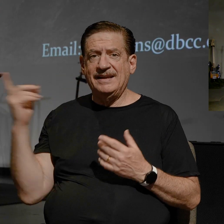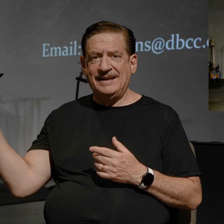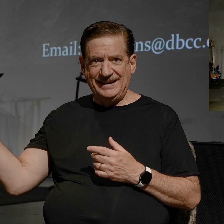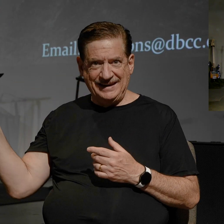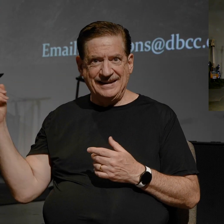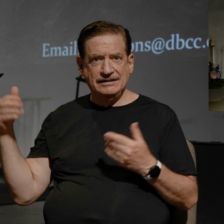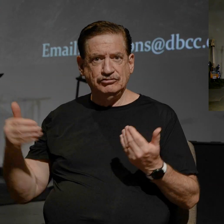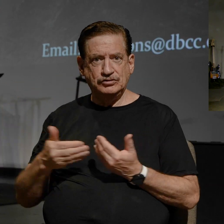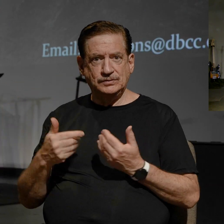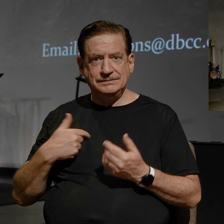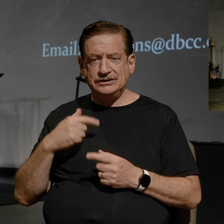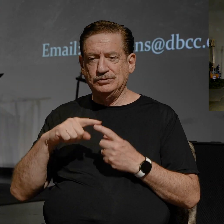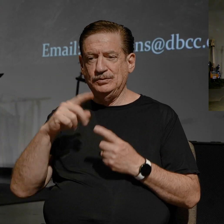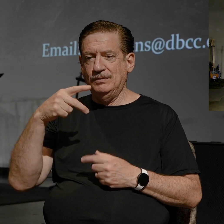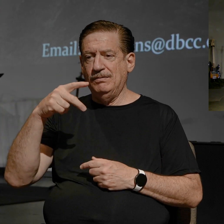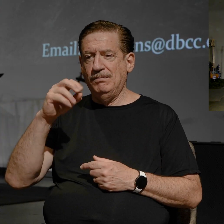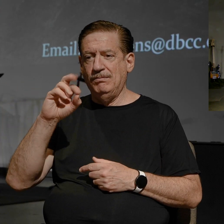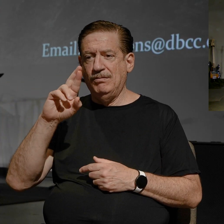Portillo's.